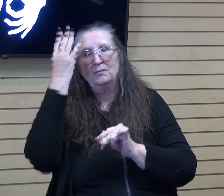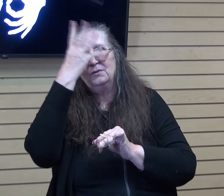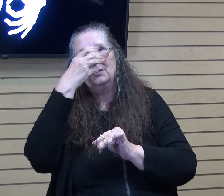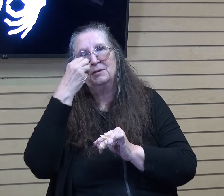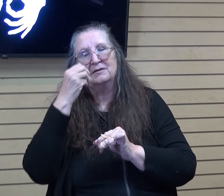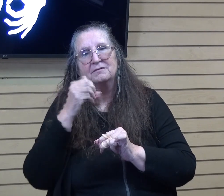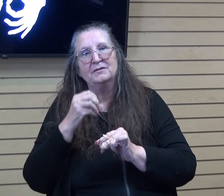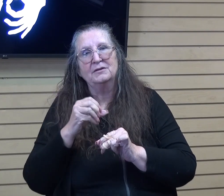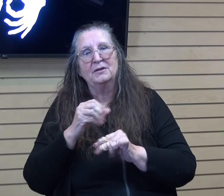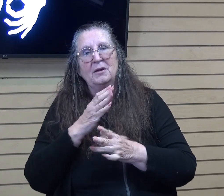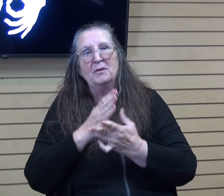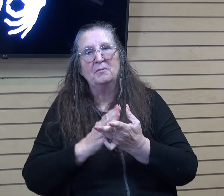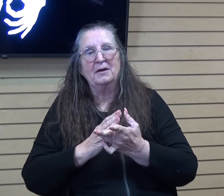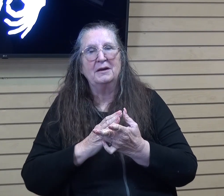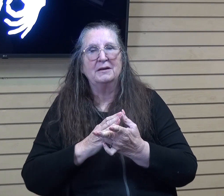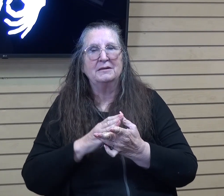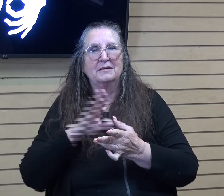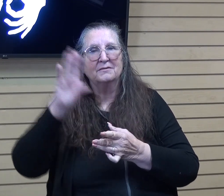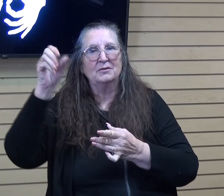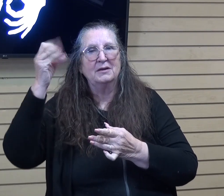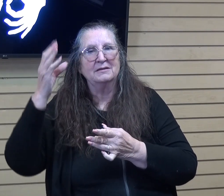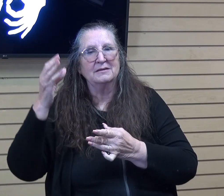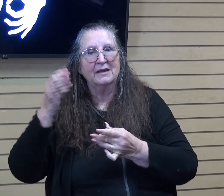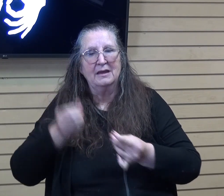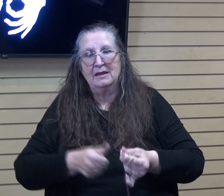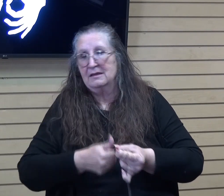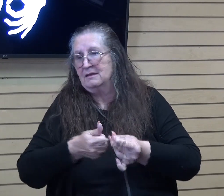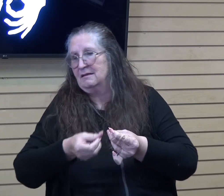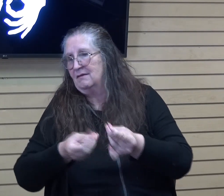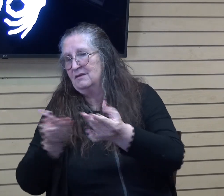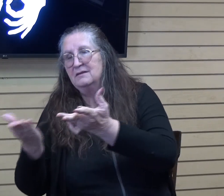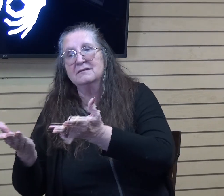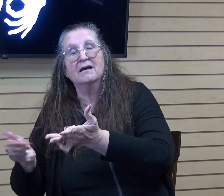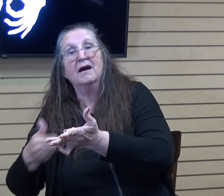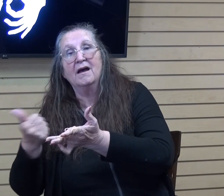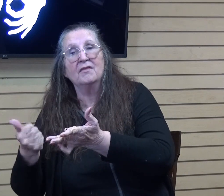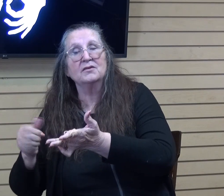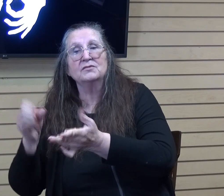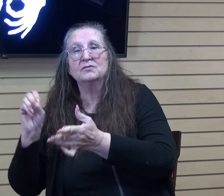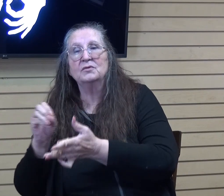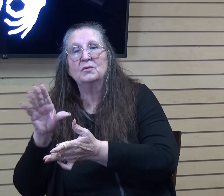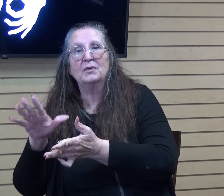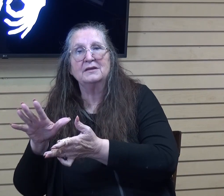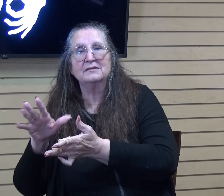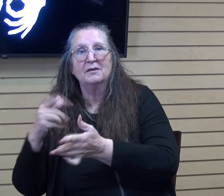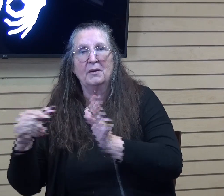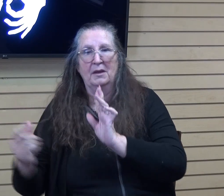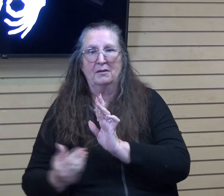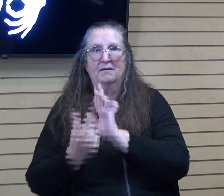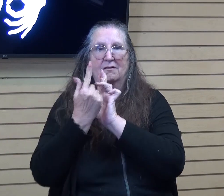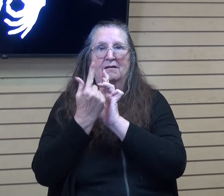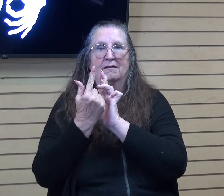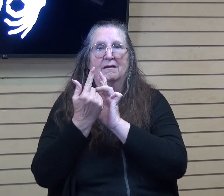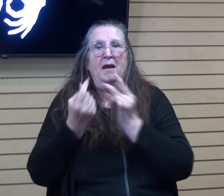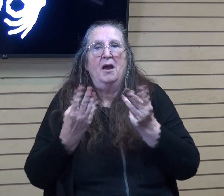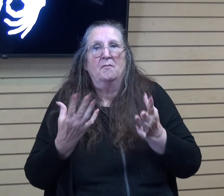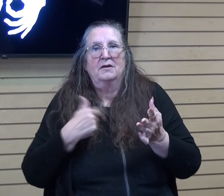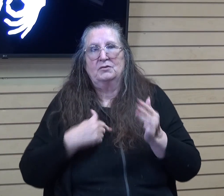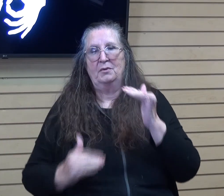grace is pouring out grace to others, because when we are confronted by just how much we don't measure up to God's